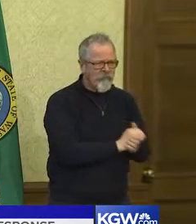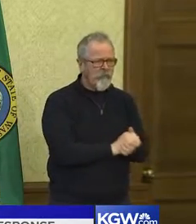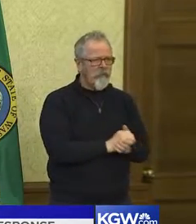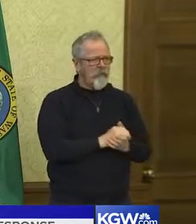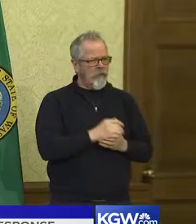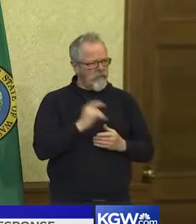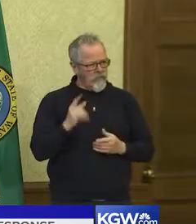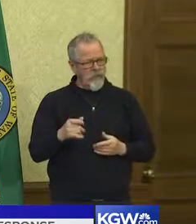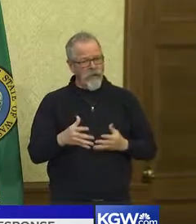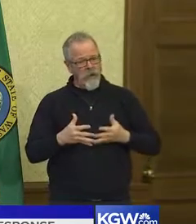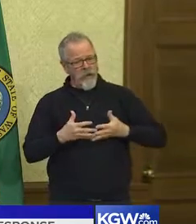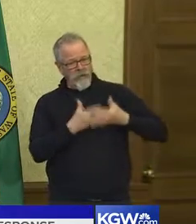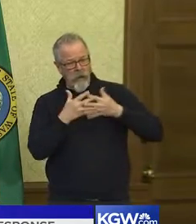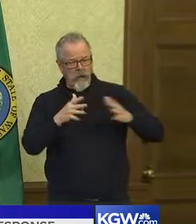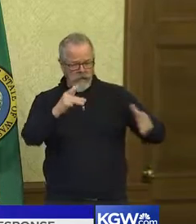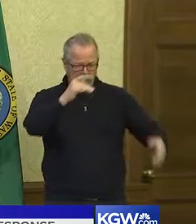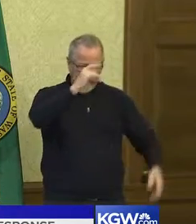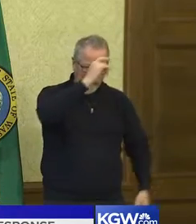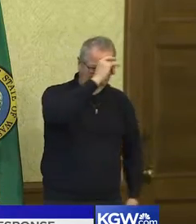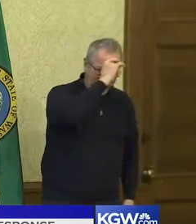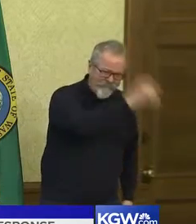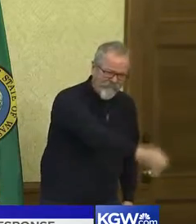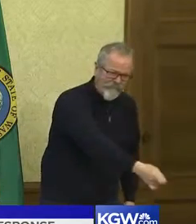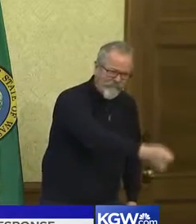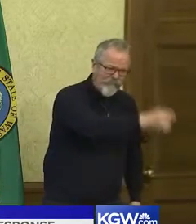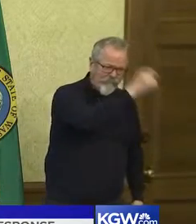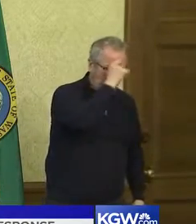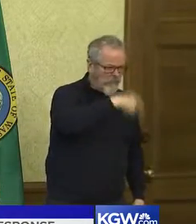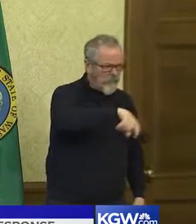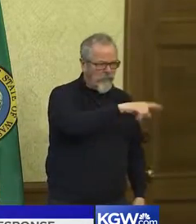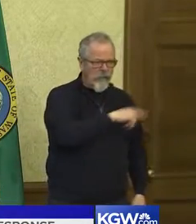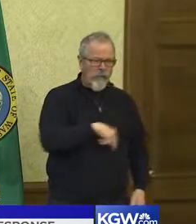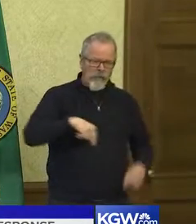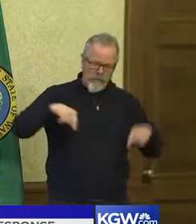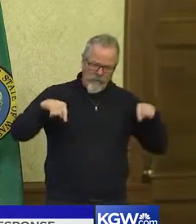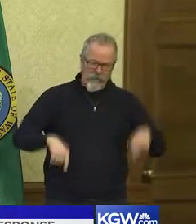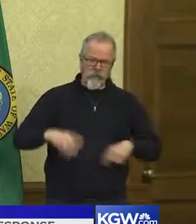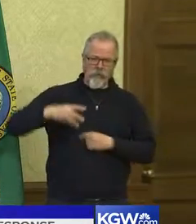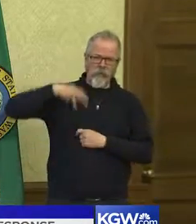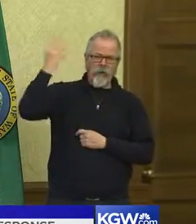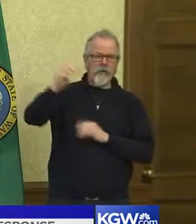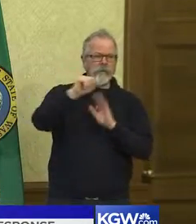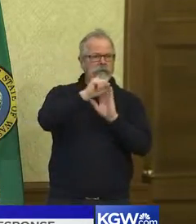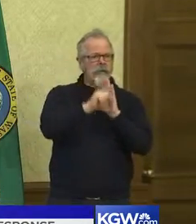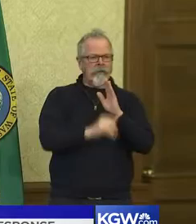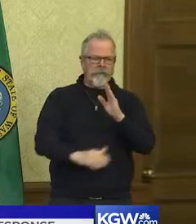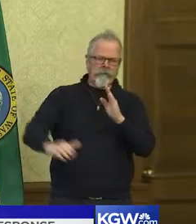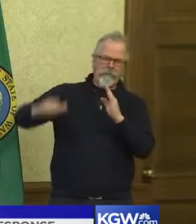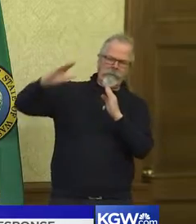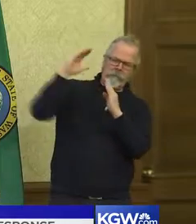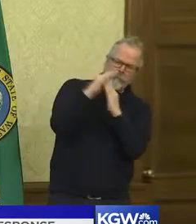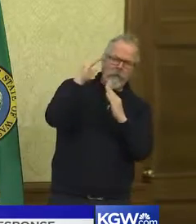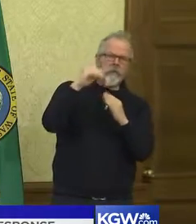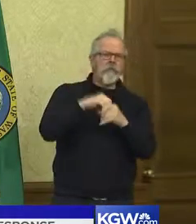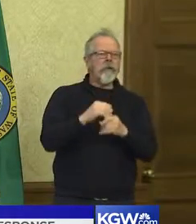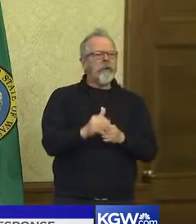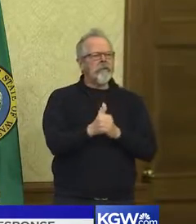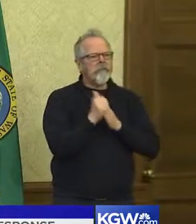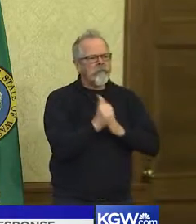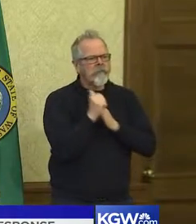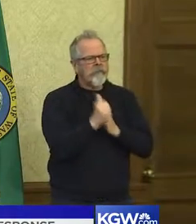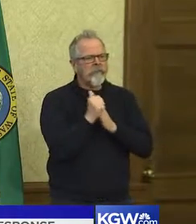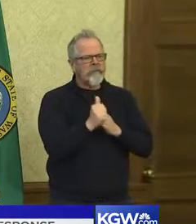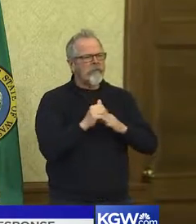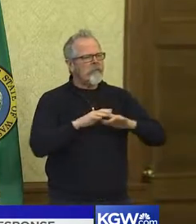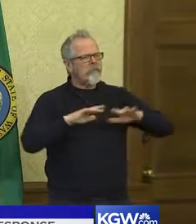a leading state to save ourselves from this deadly virus. Good on you. I'm standing with you. We're going to keep this up until we